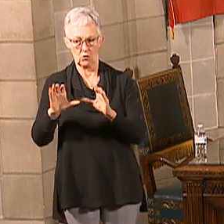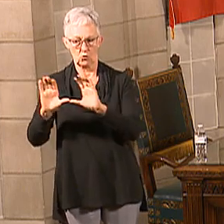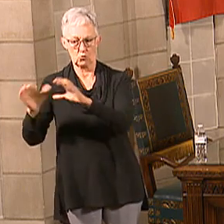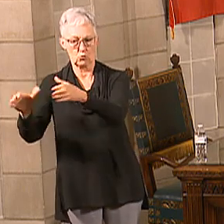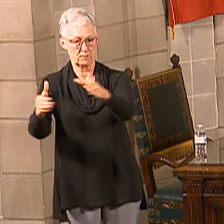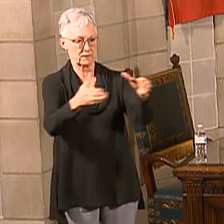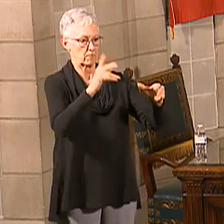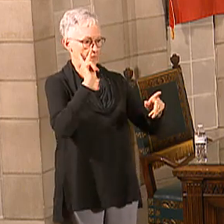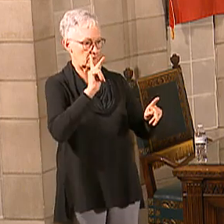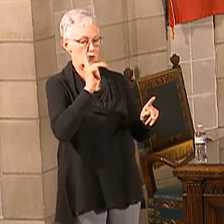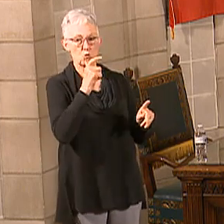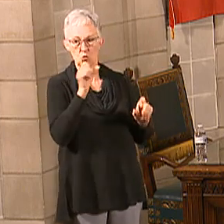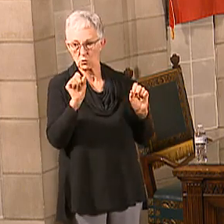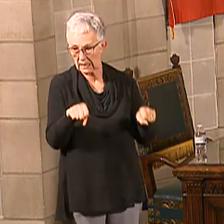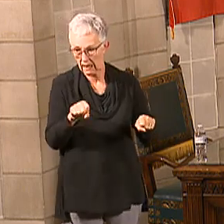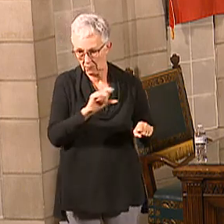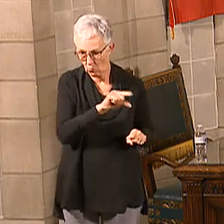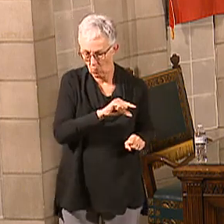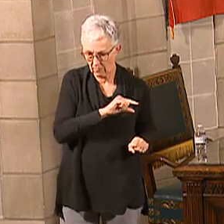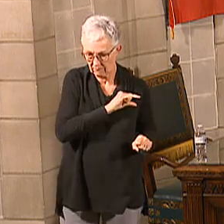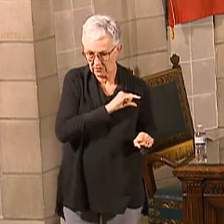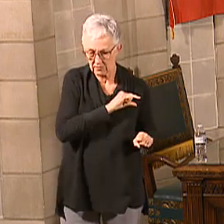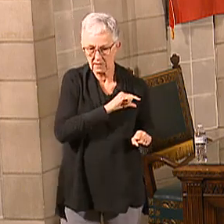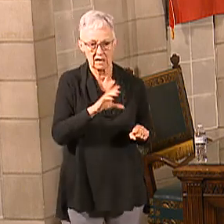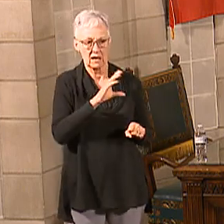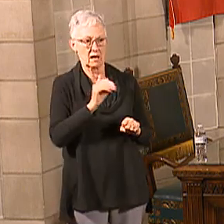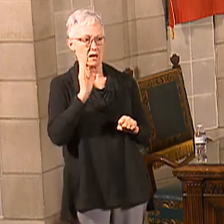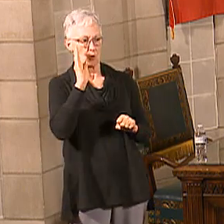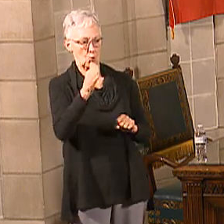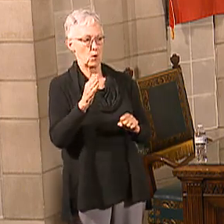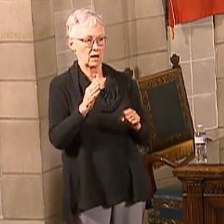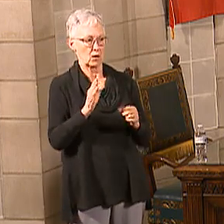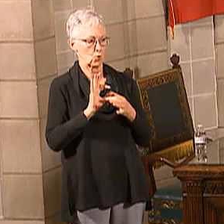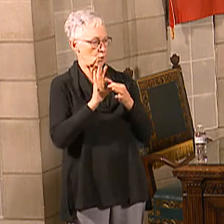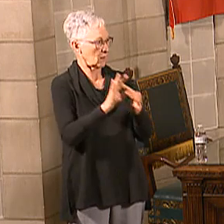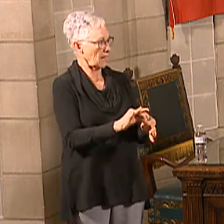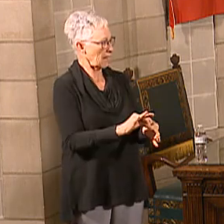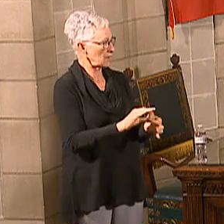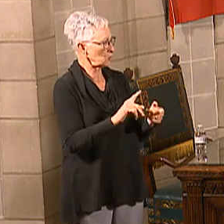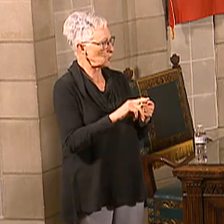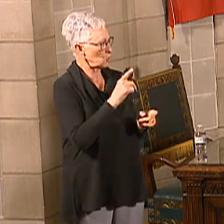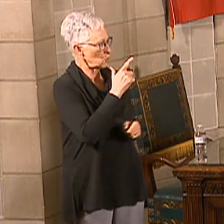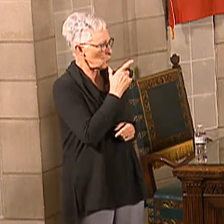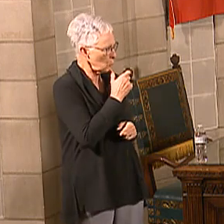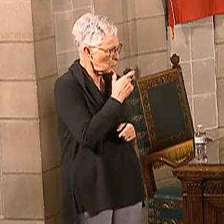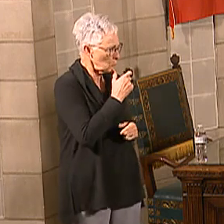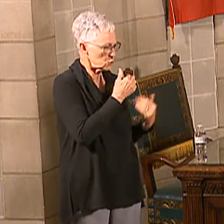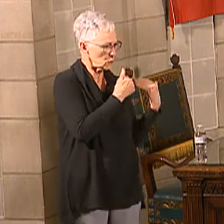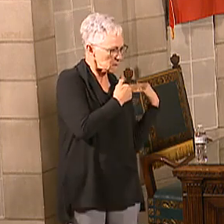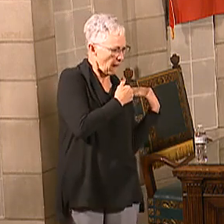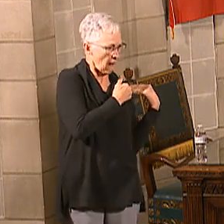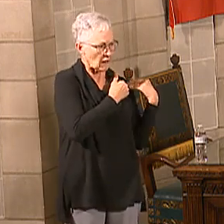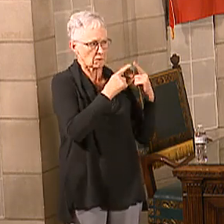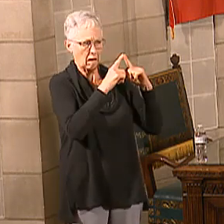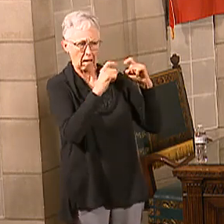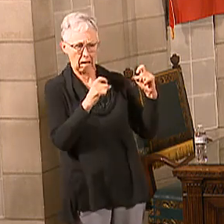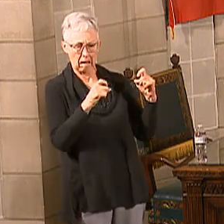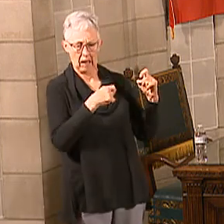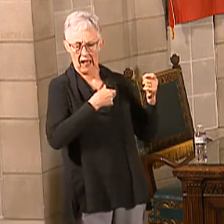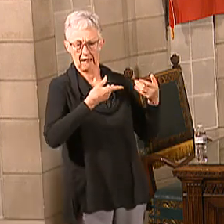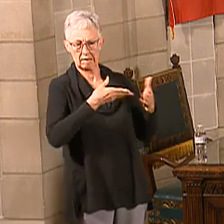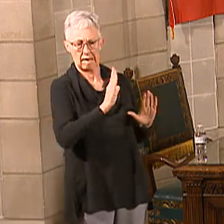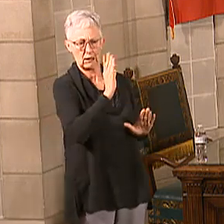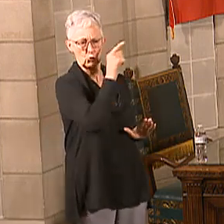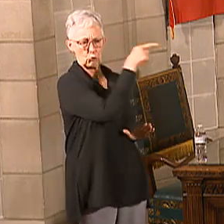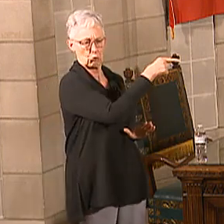some of the rules around reimbursable and contributory employers. And John, I'm going to let you explain all that rather